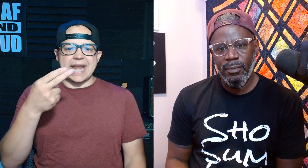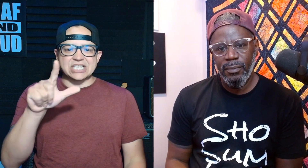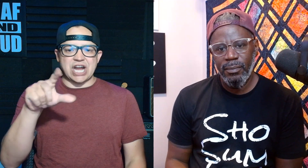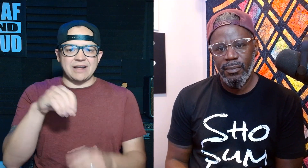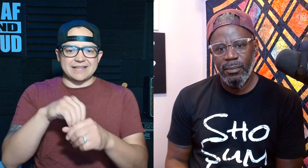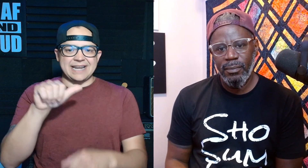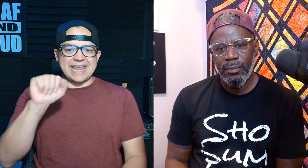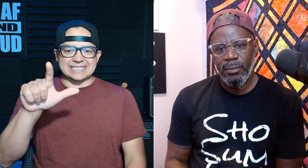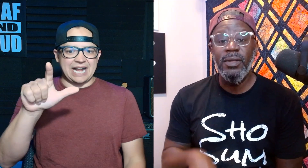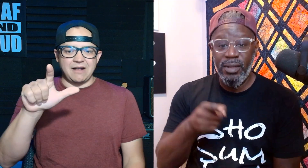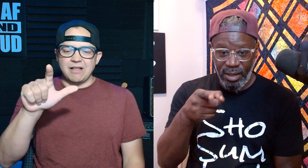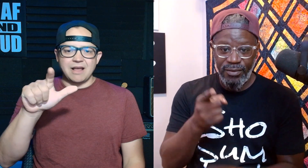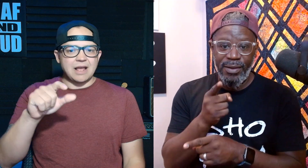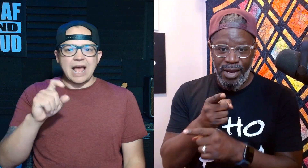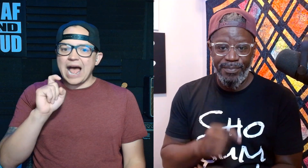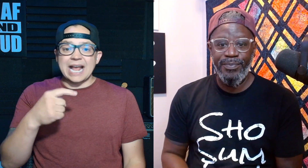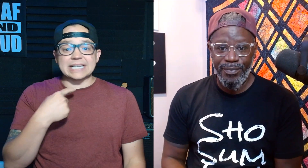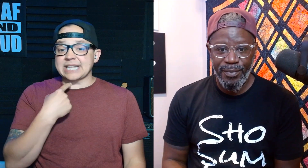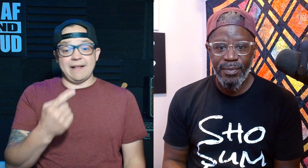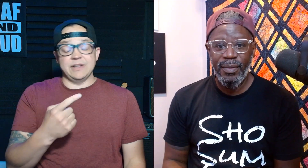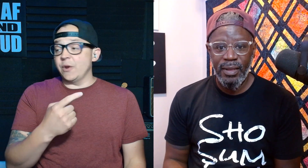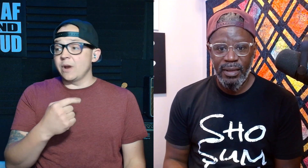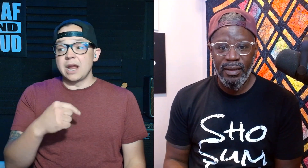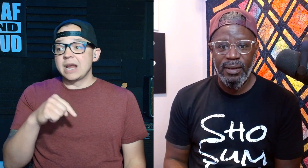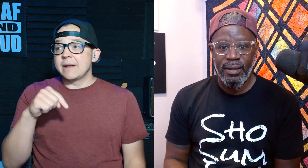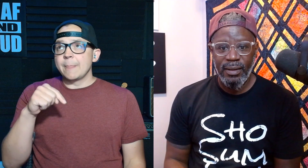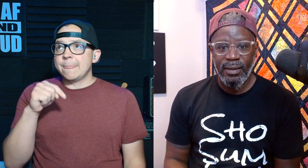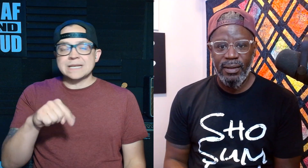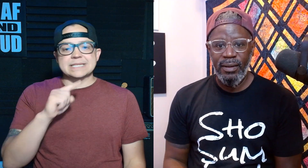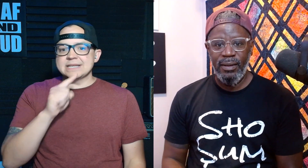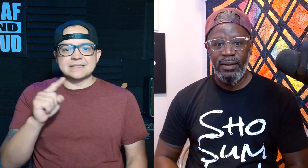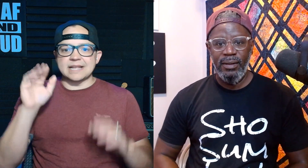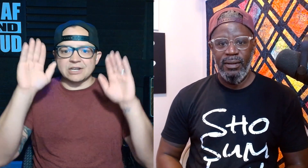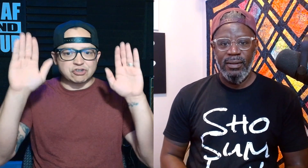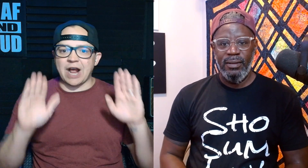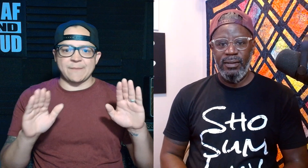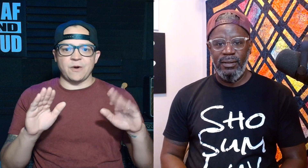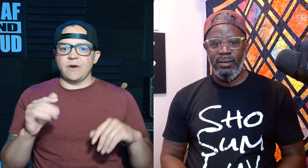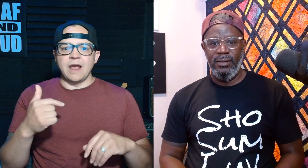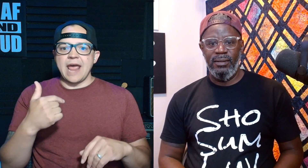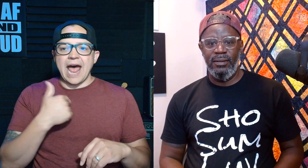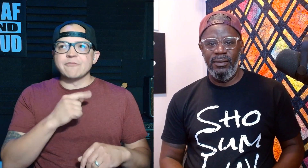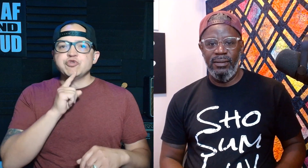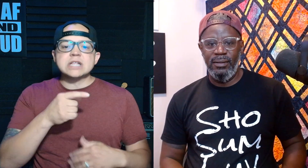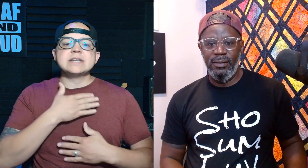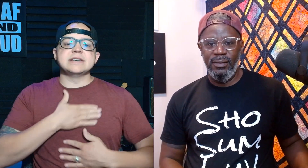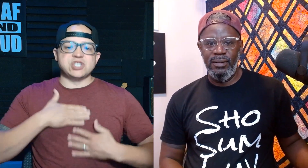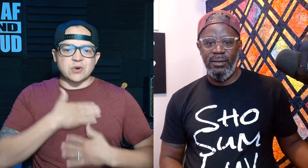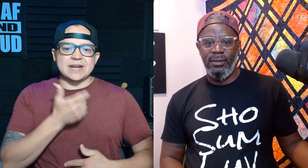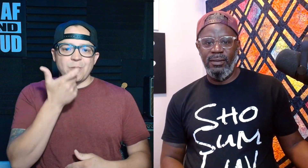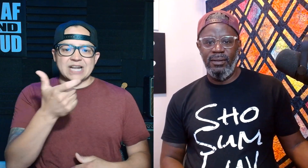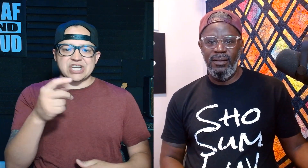mentioned NHL and ASL. Yes, right. I got to tell you, this is incredible. I